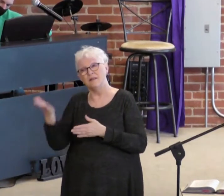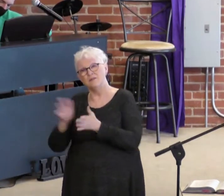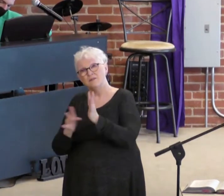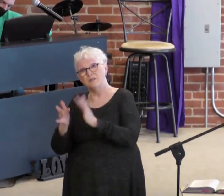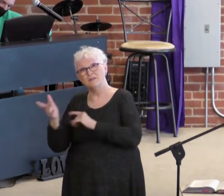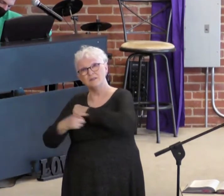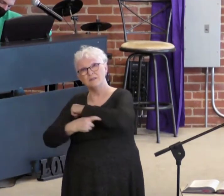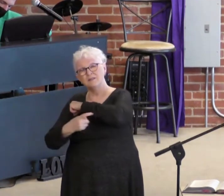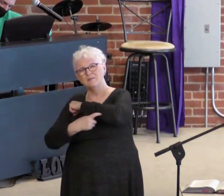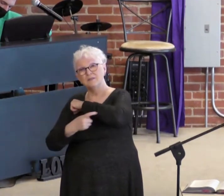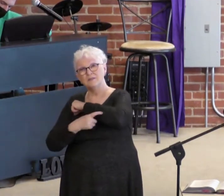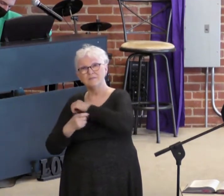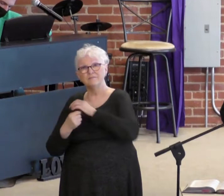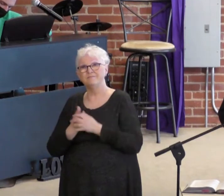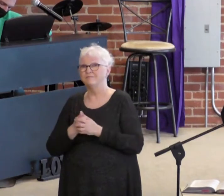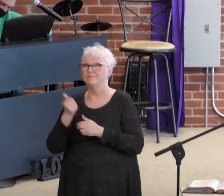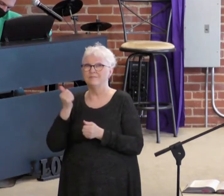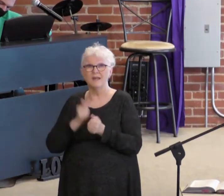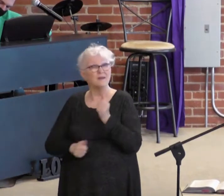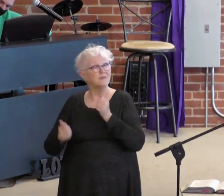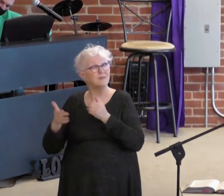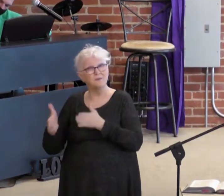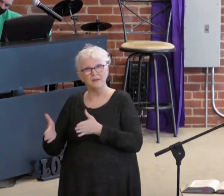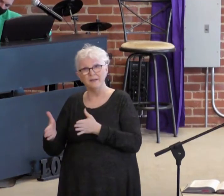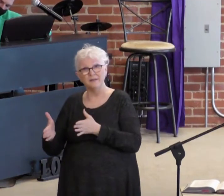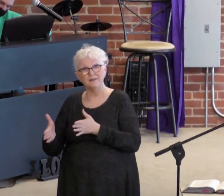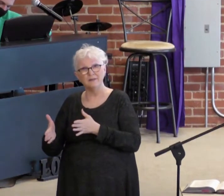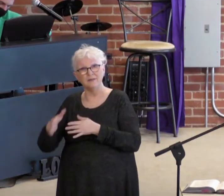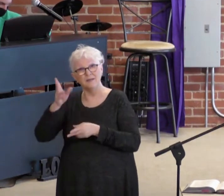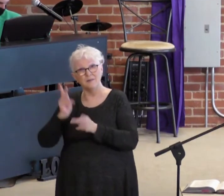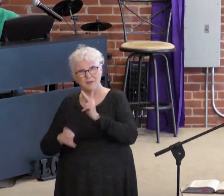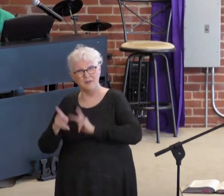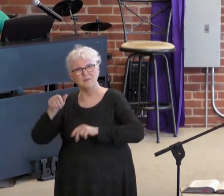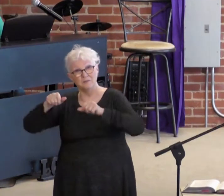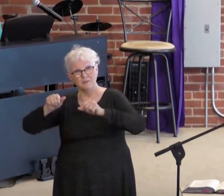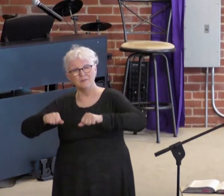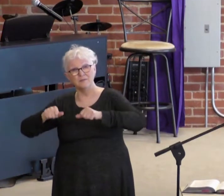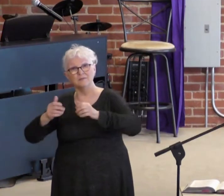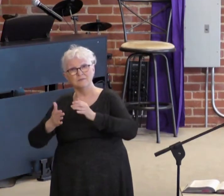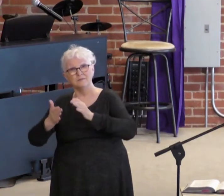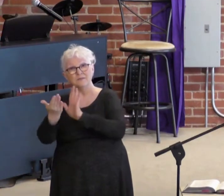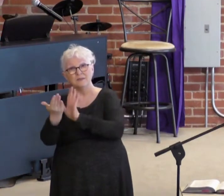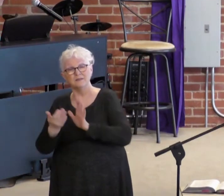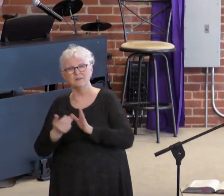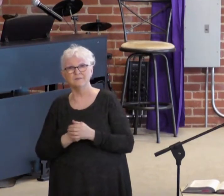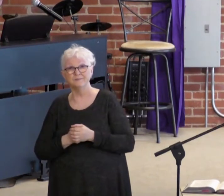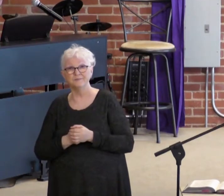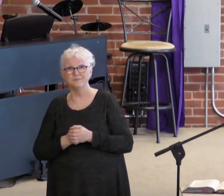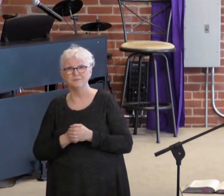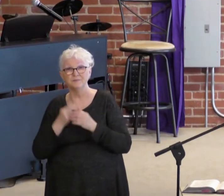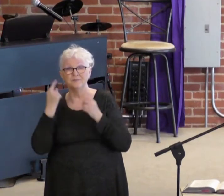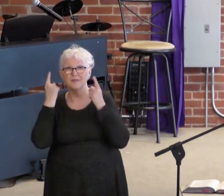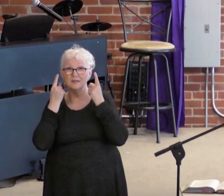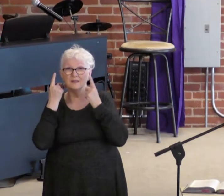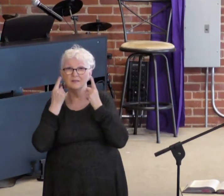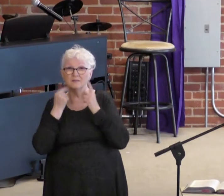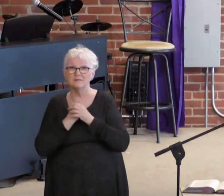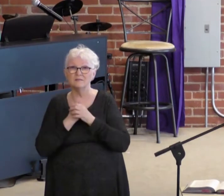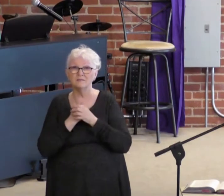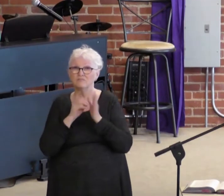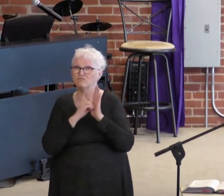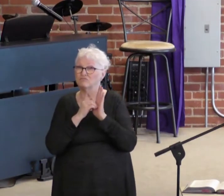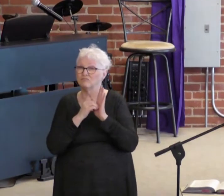point of temptation that man could ever face. I want you to think about that for just a moment.